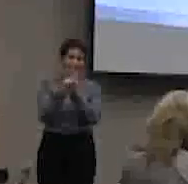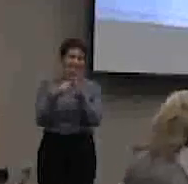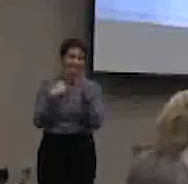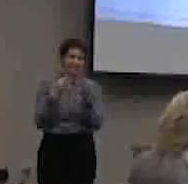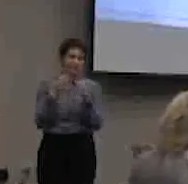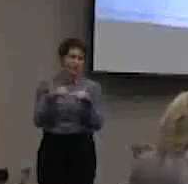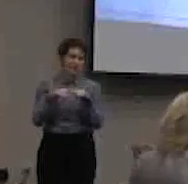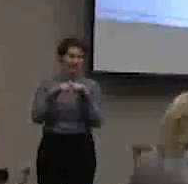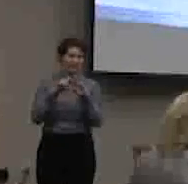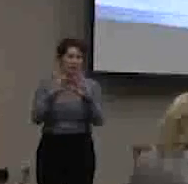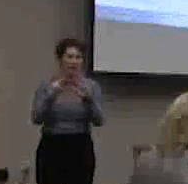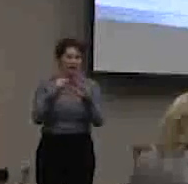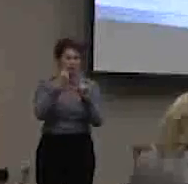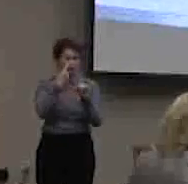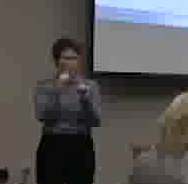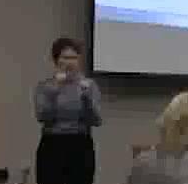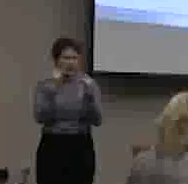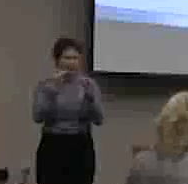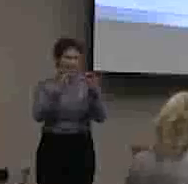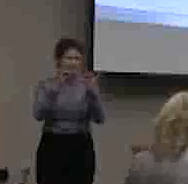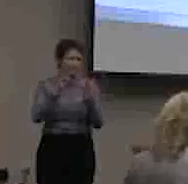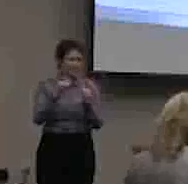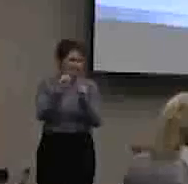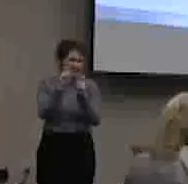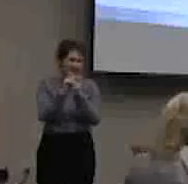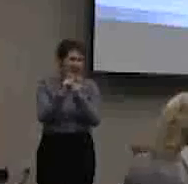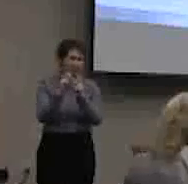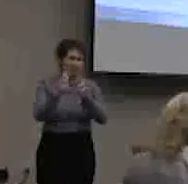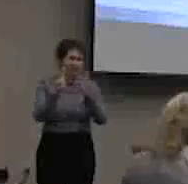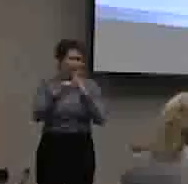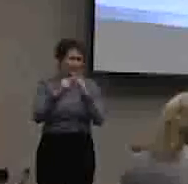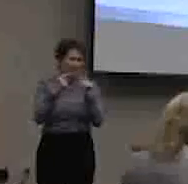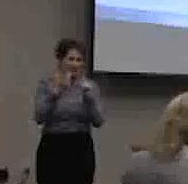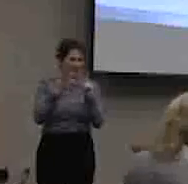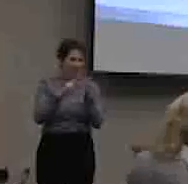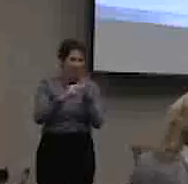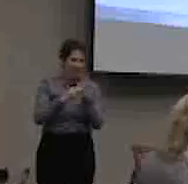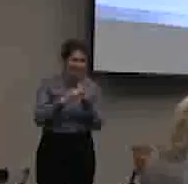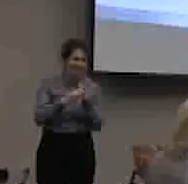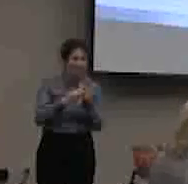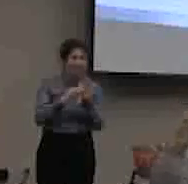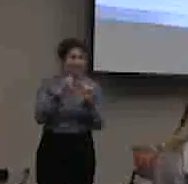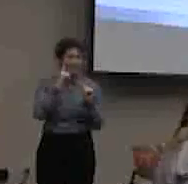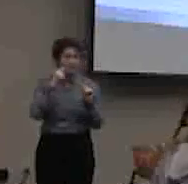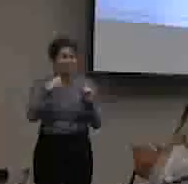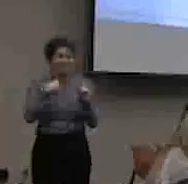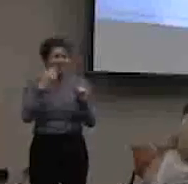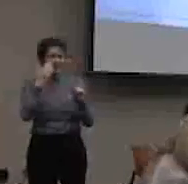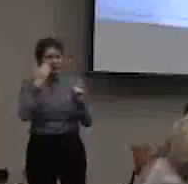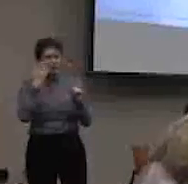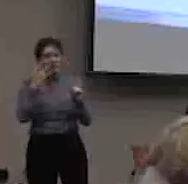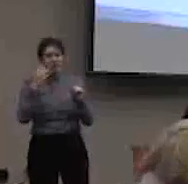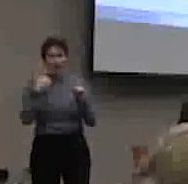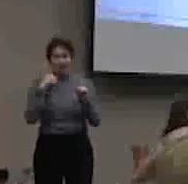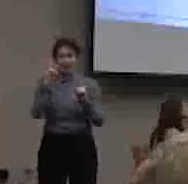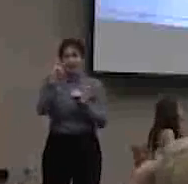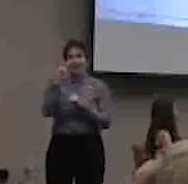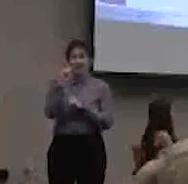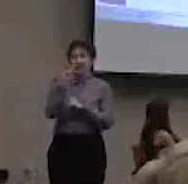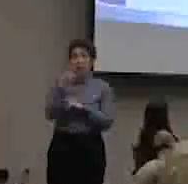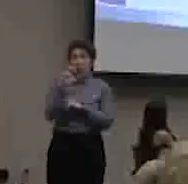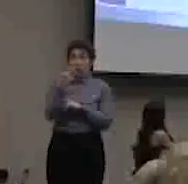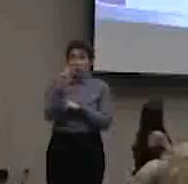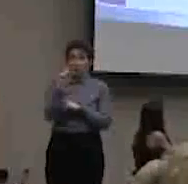Define exactly what Ready Start is. For me, exactly, because we have the networks, and now we're doing Ready Start. And that